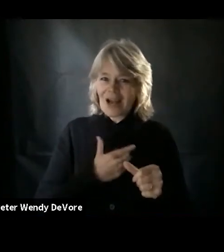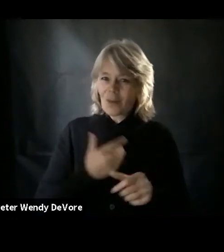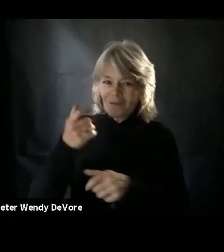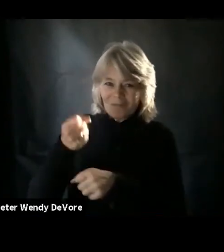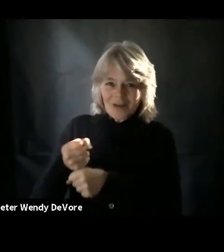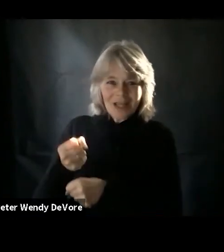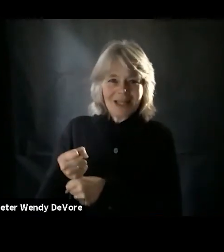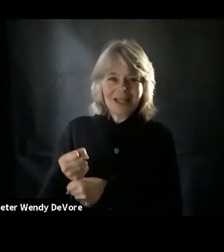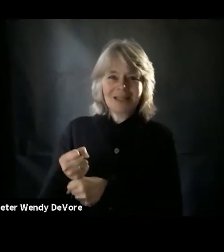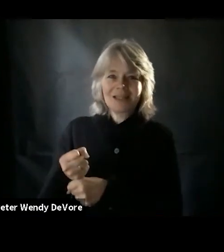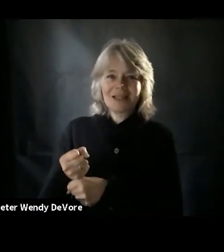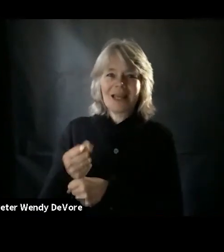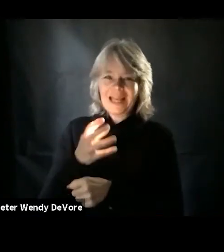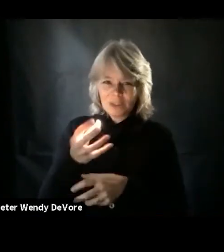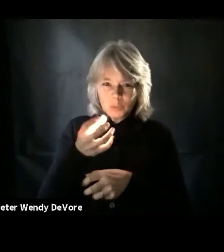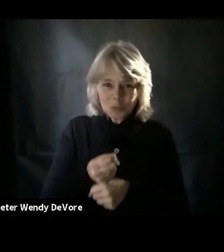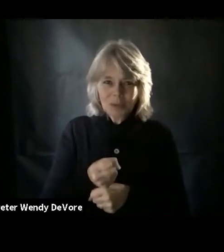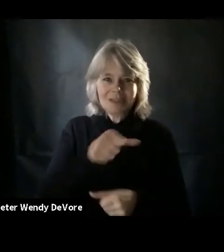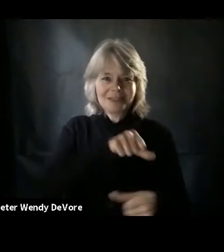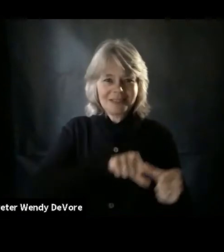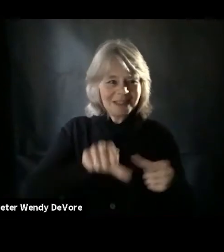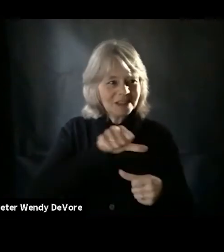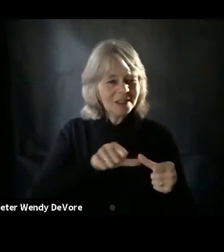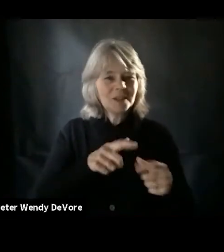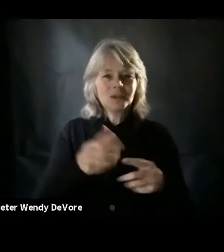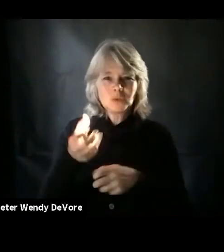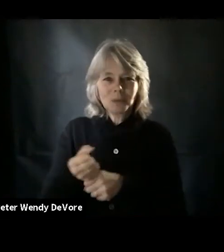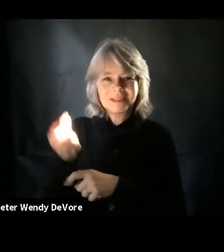trust in one another and in God,